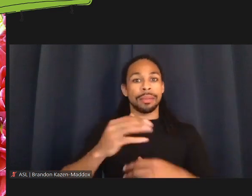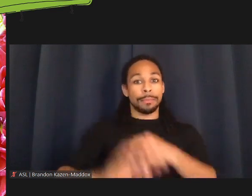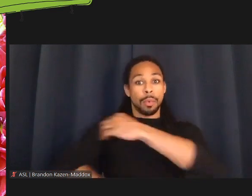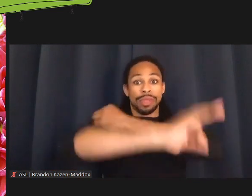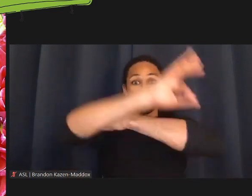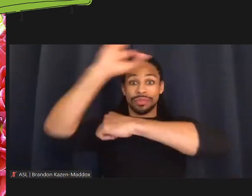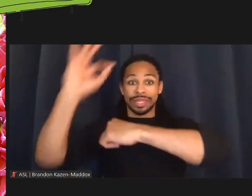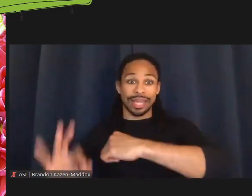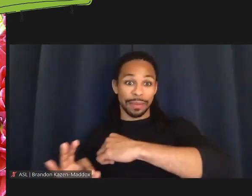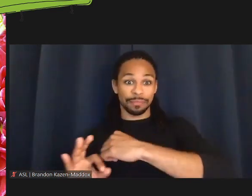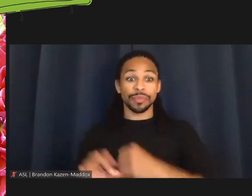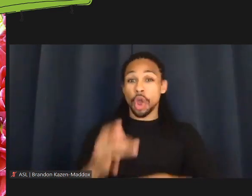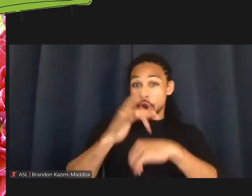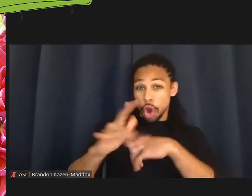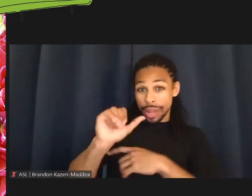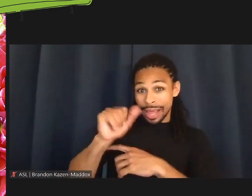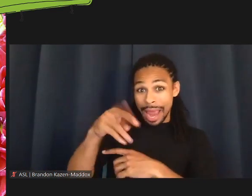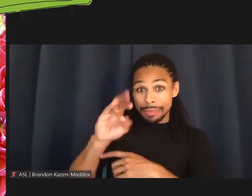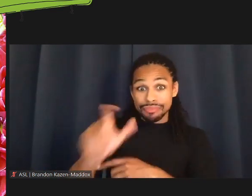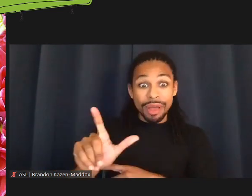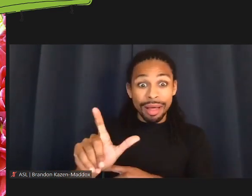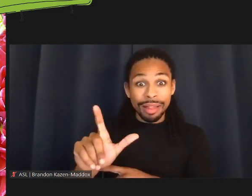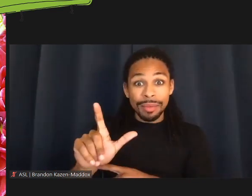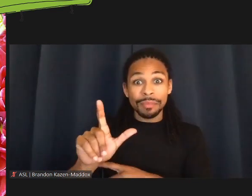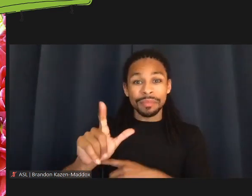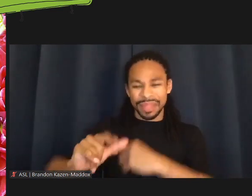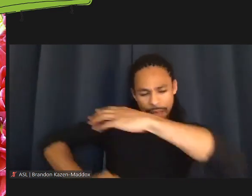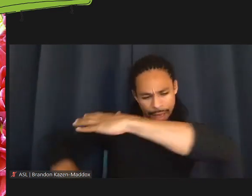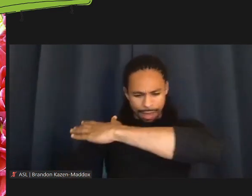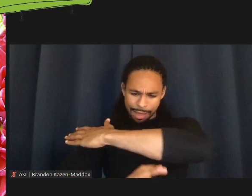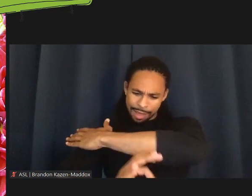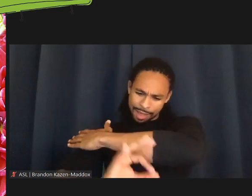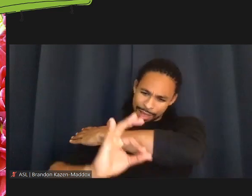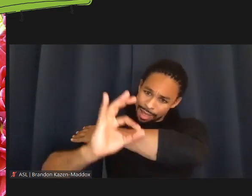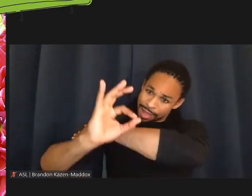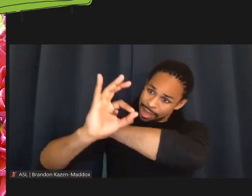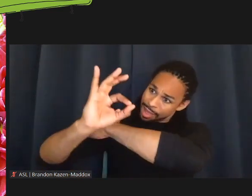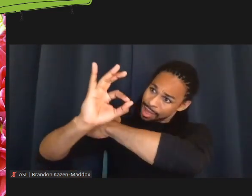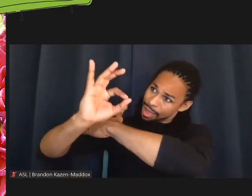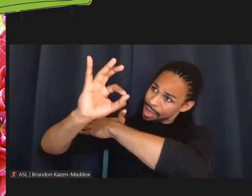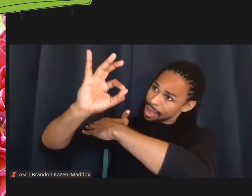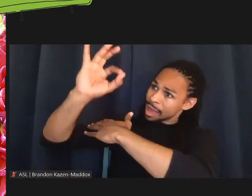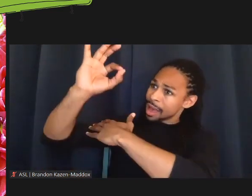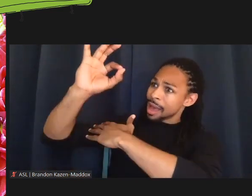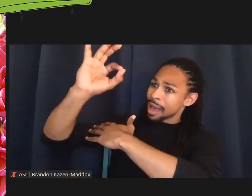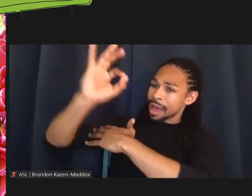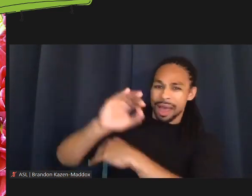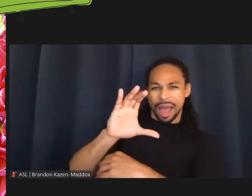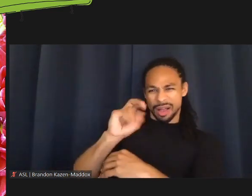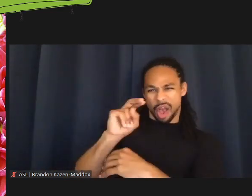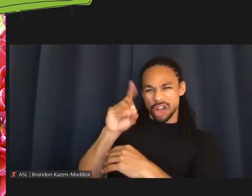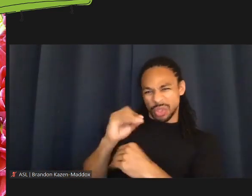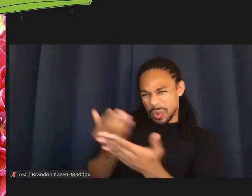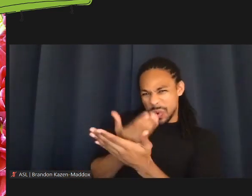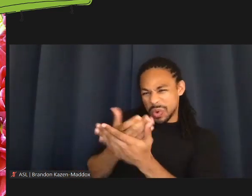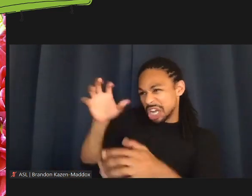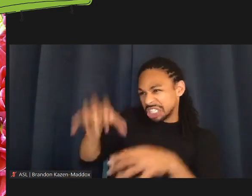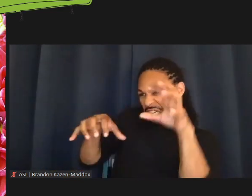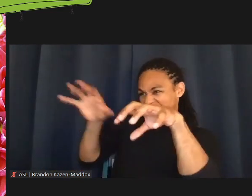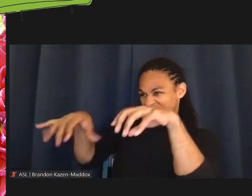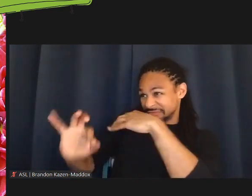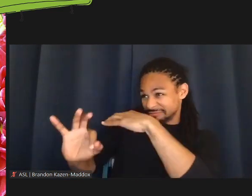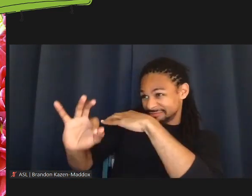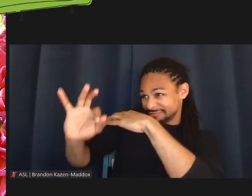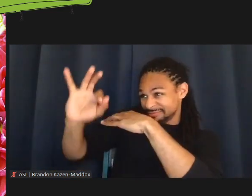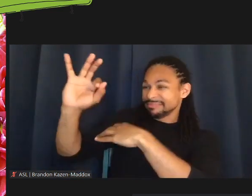Early April. A pale egg yolk hovers behind new condos, its face too grainy